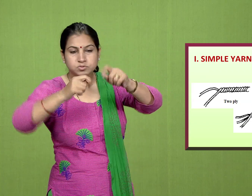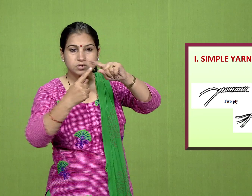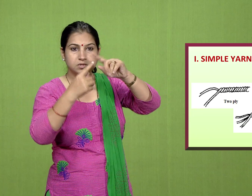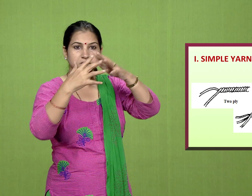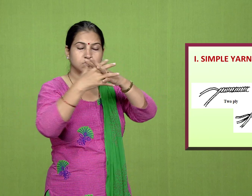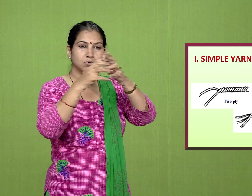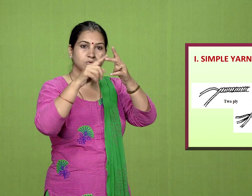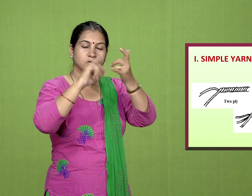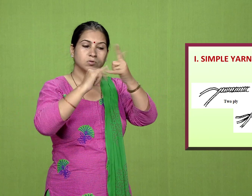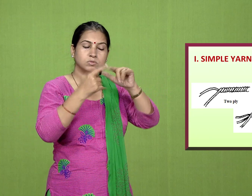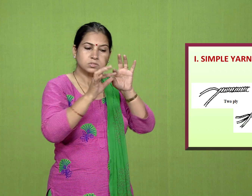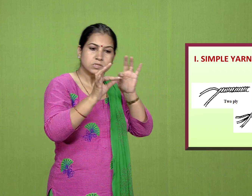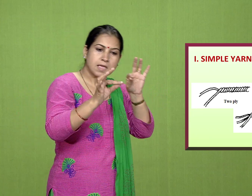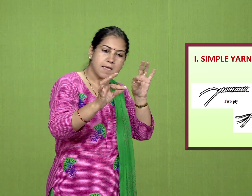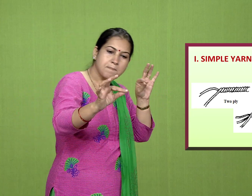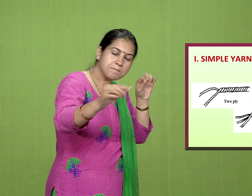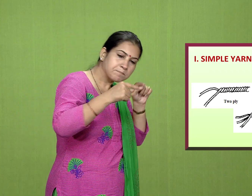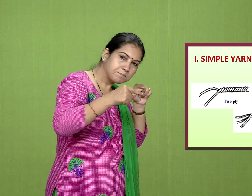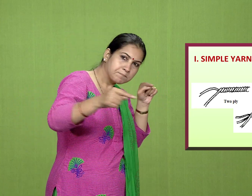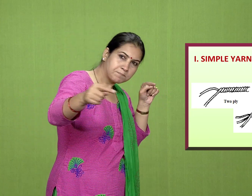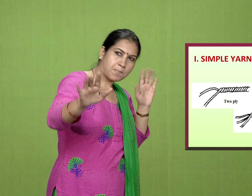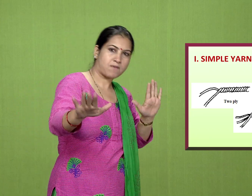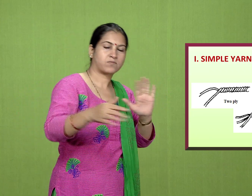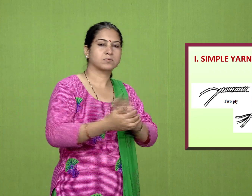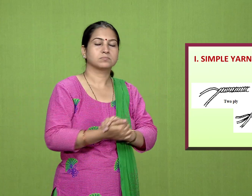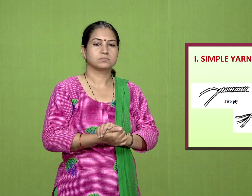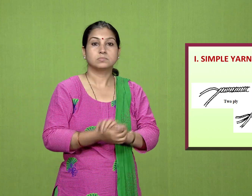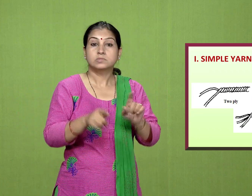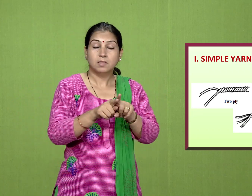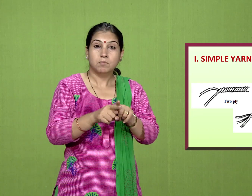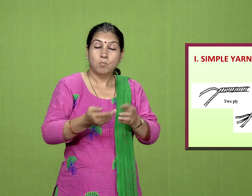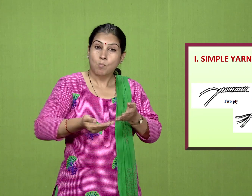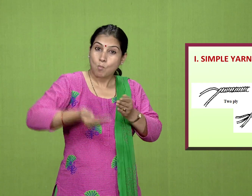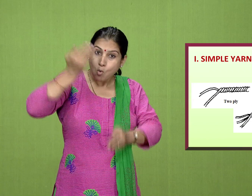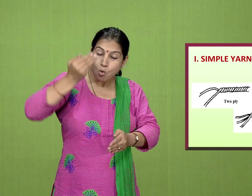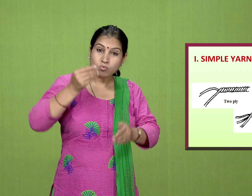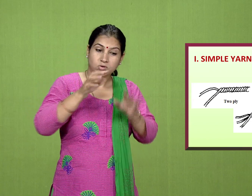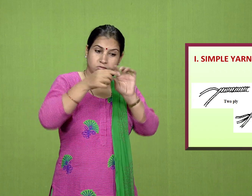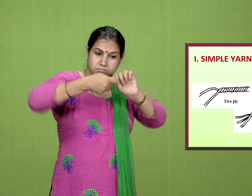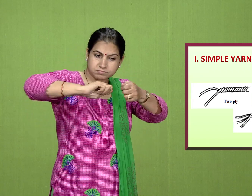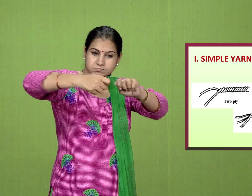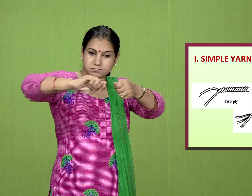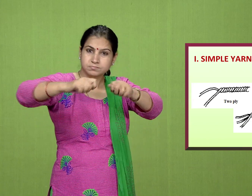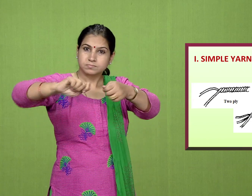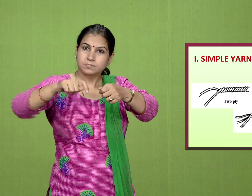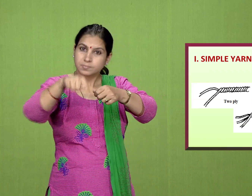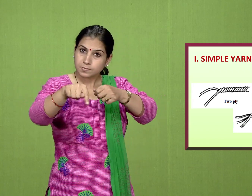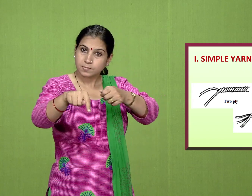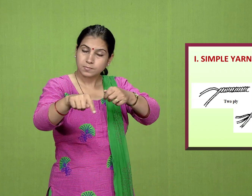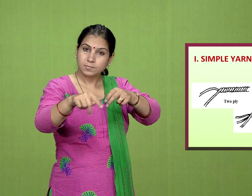inch along its length, and most stranded fabrics for